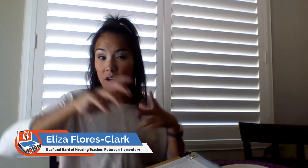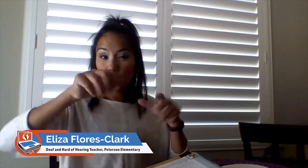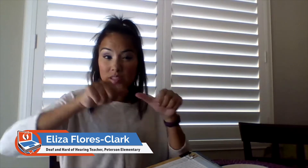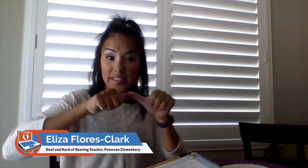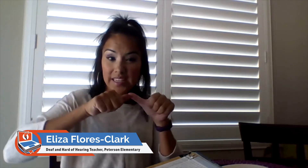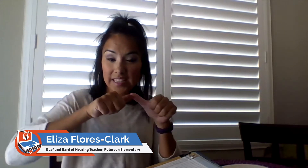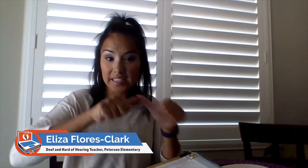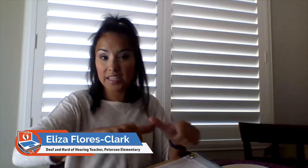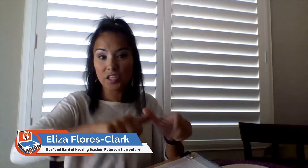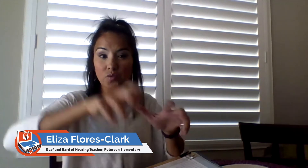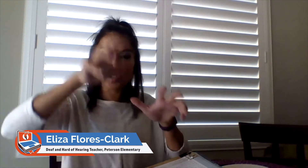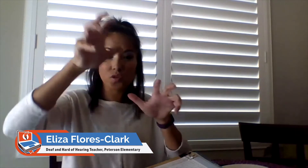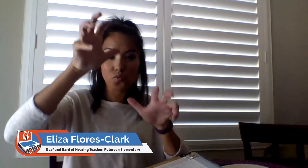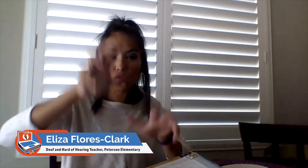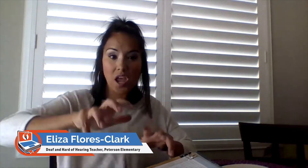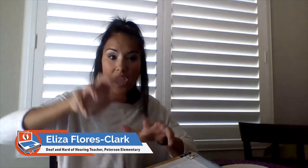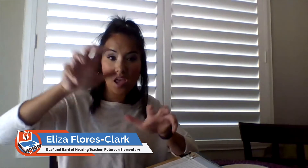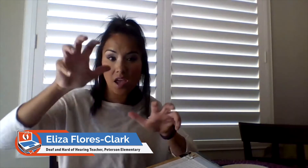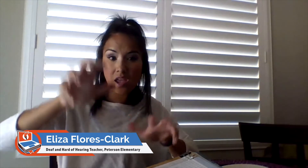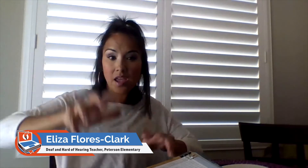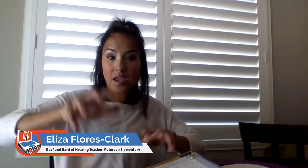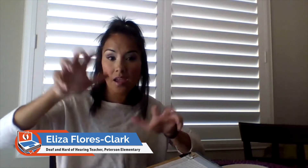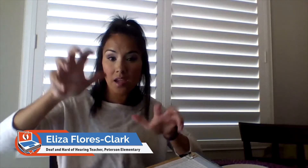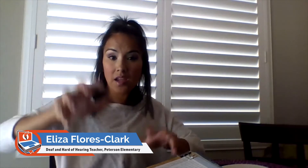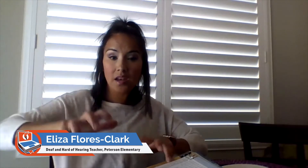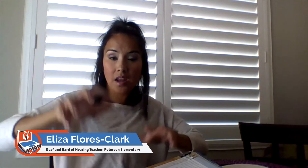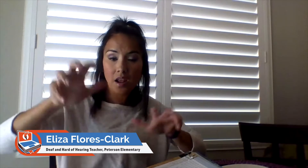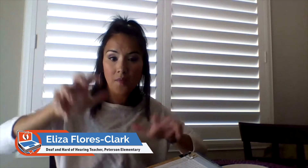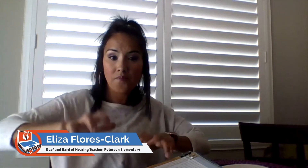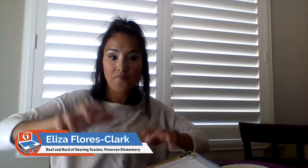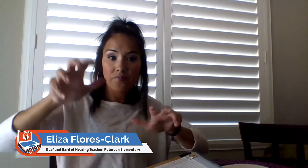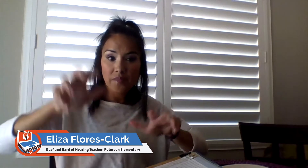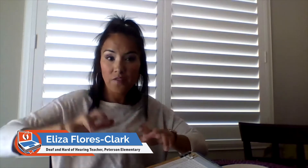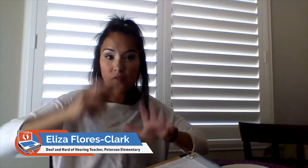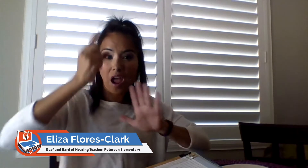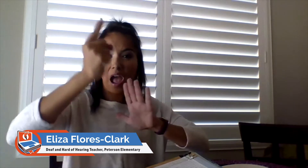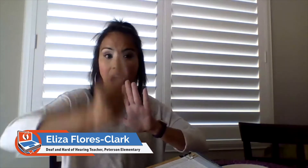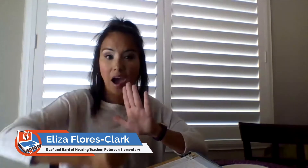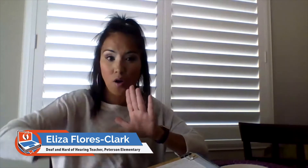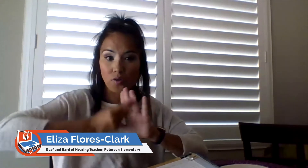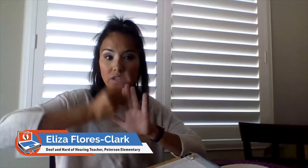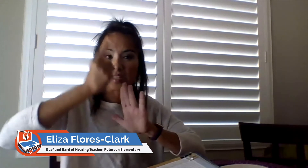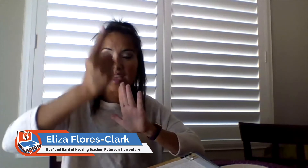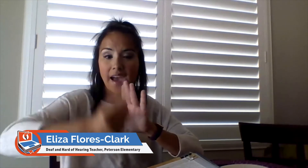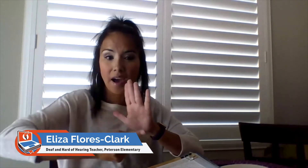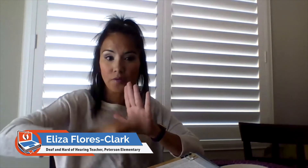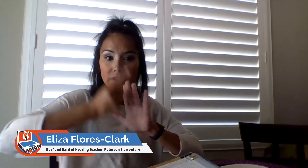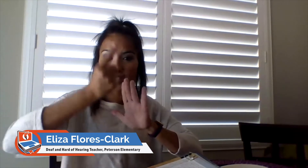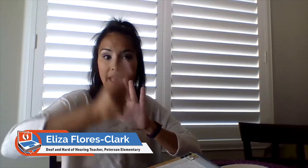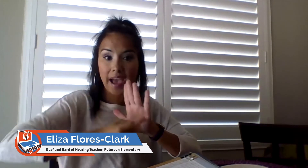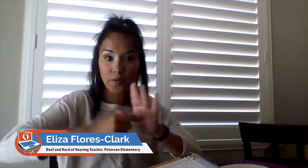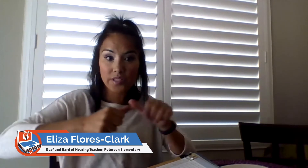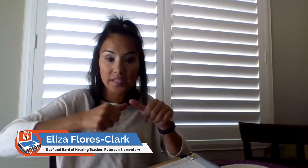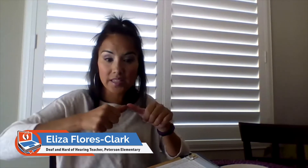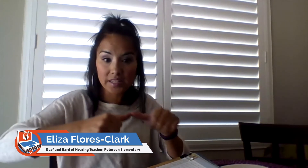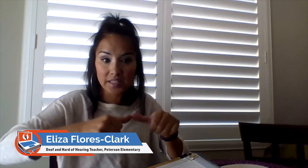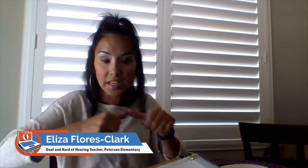Was the continuous rain for hours and hours.